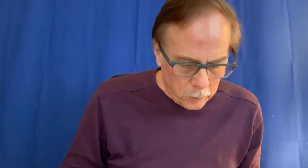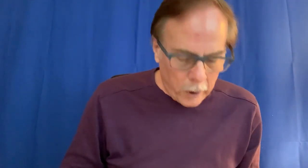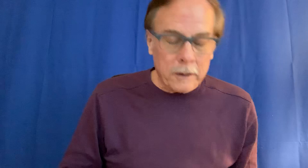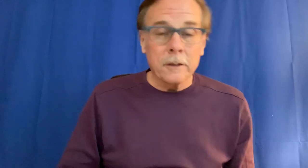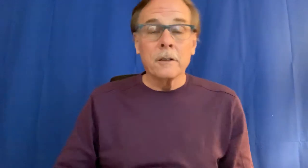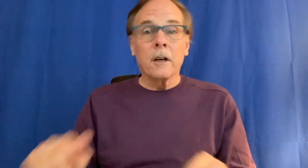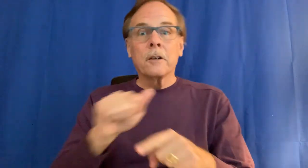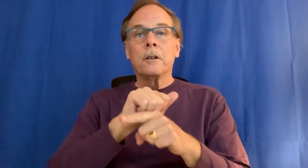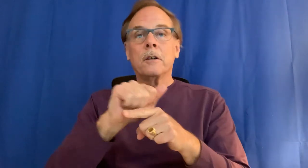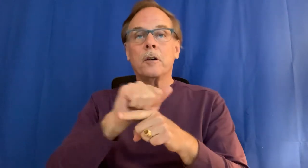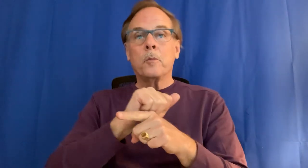Practice soccer,